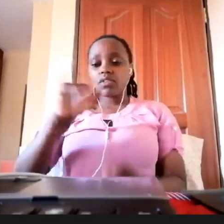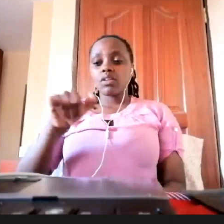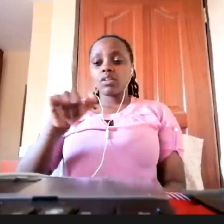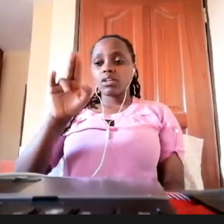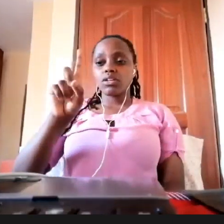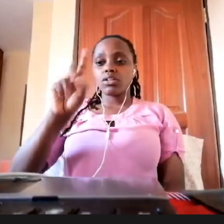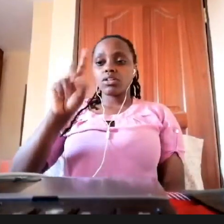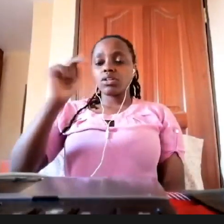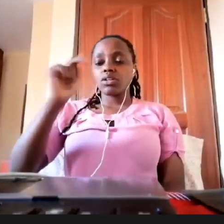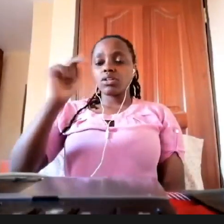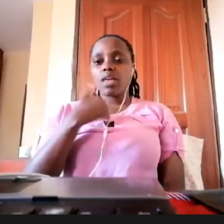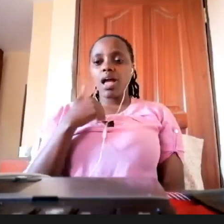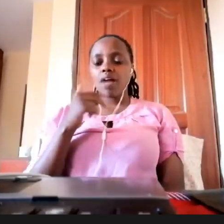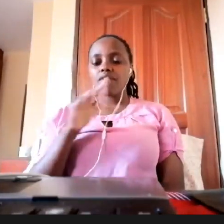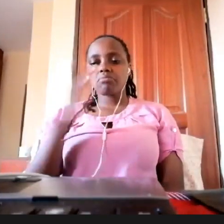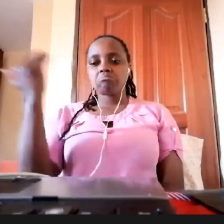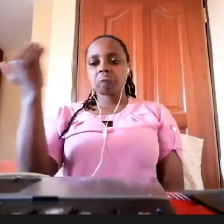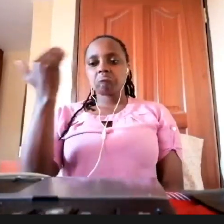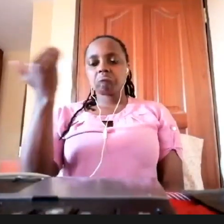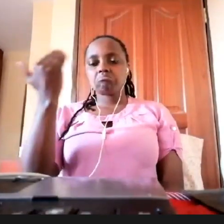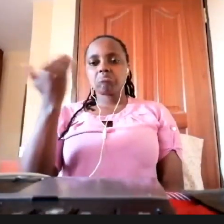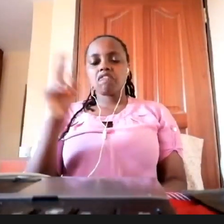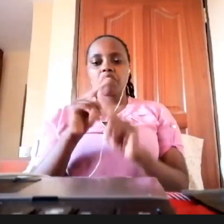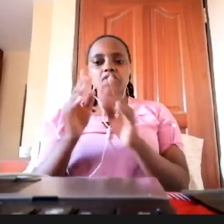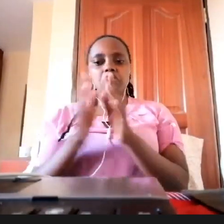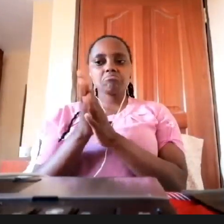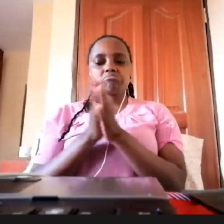very, very important and a very interesting